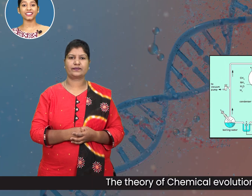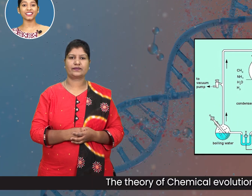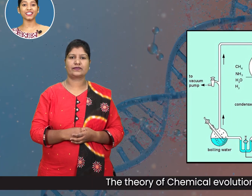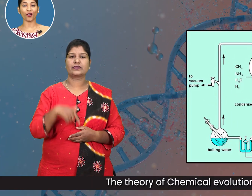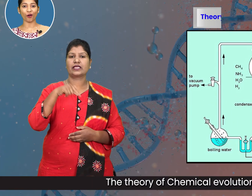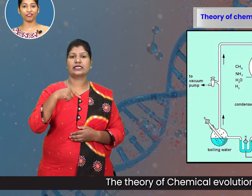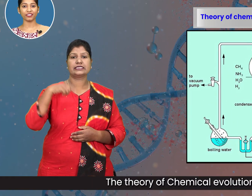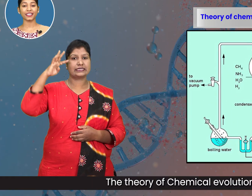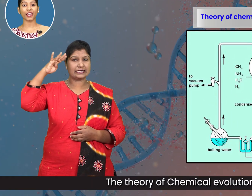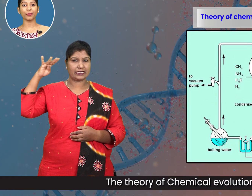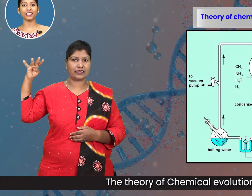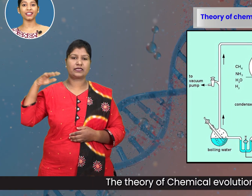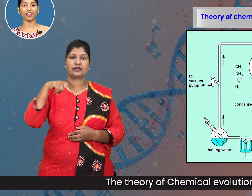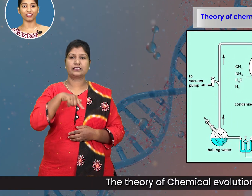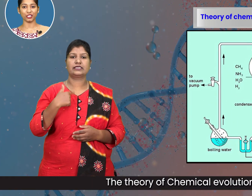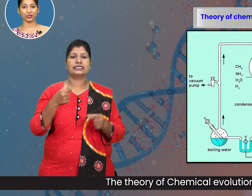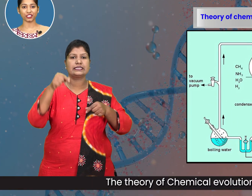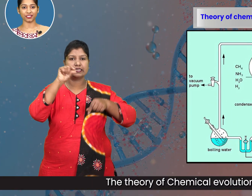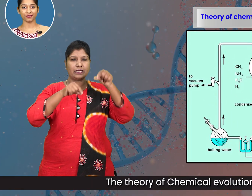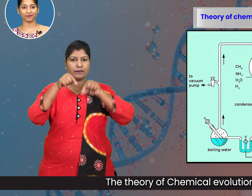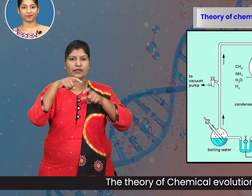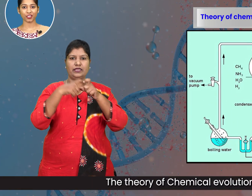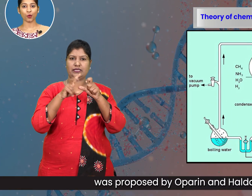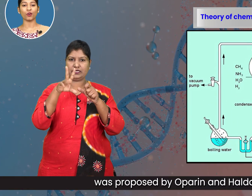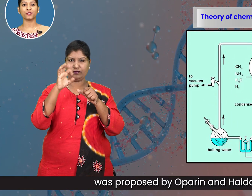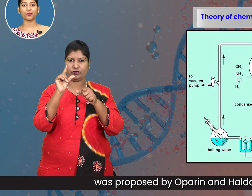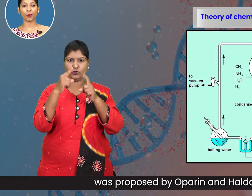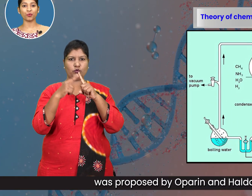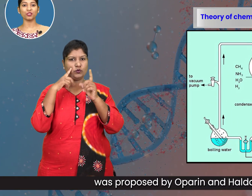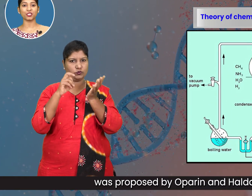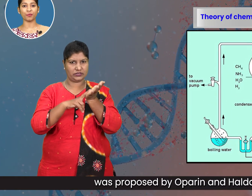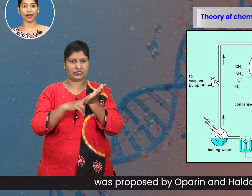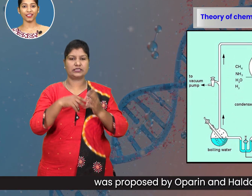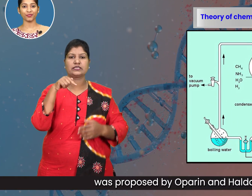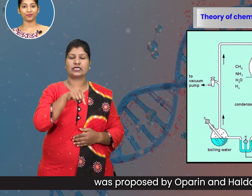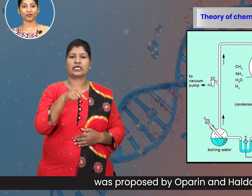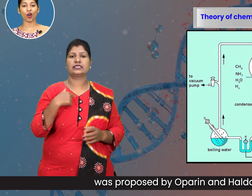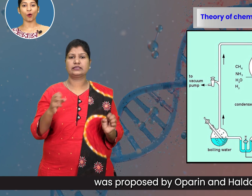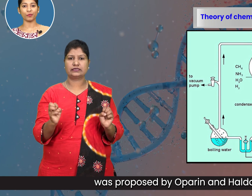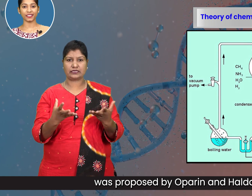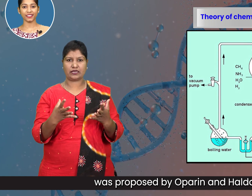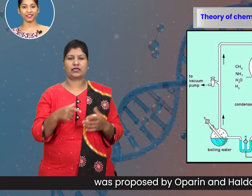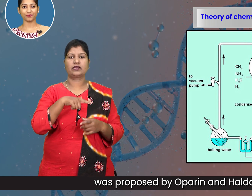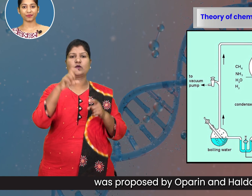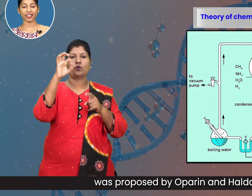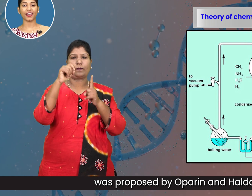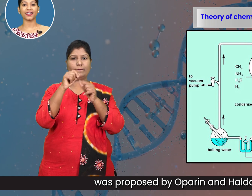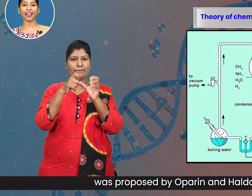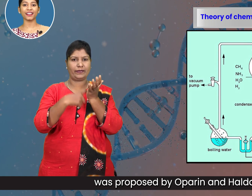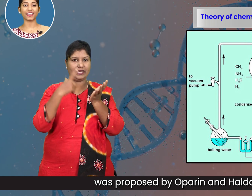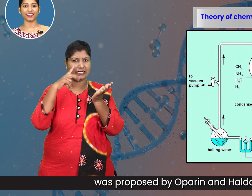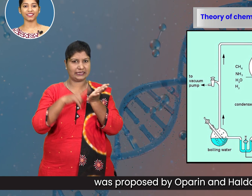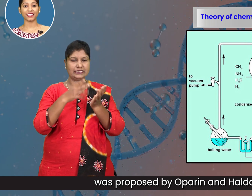The theory of chemical evolution was proposed by Oparin